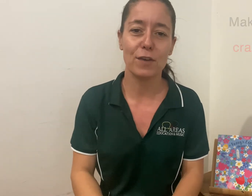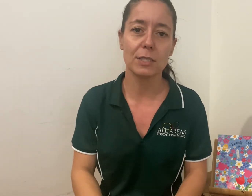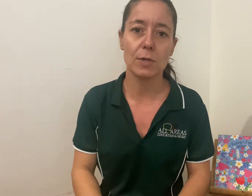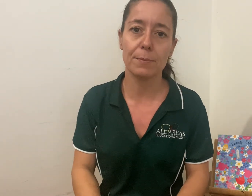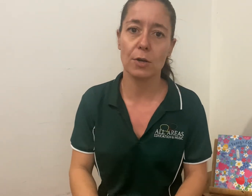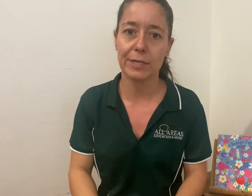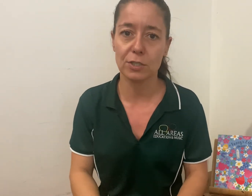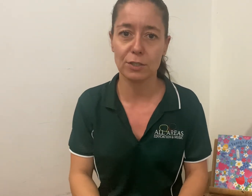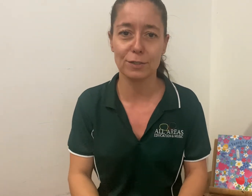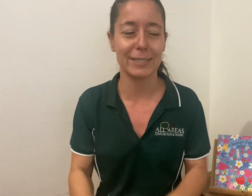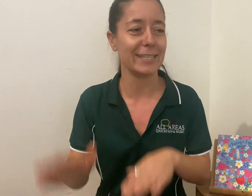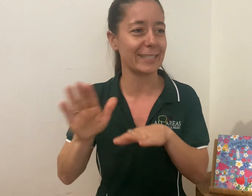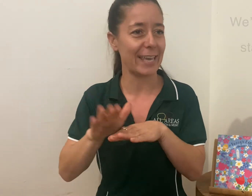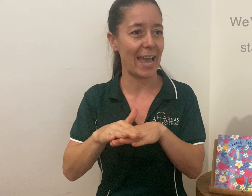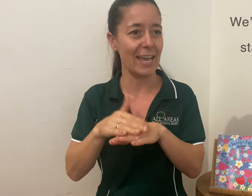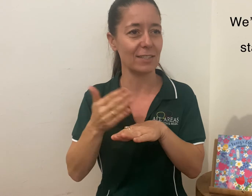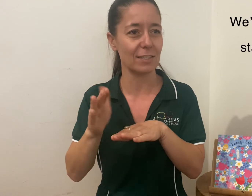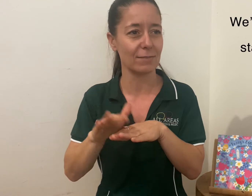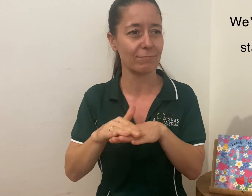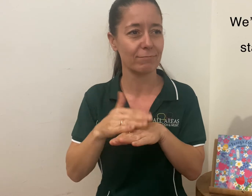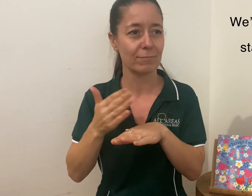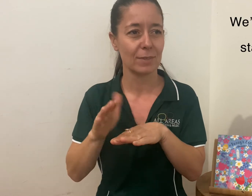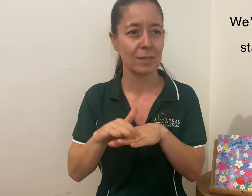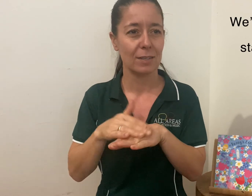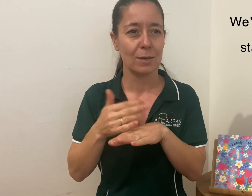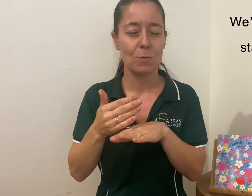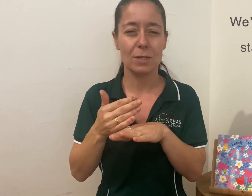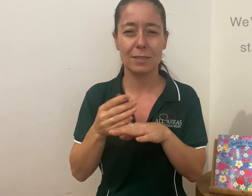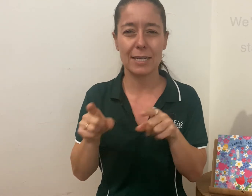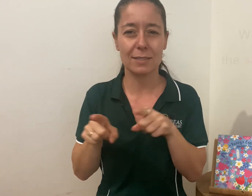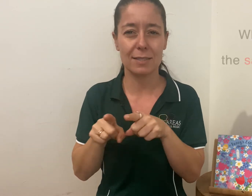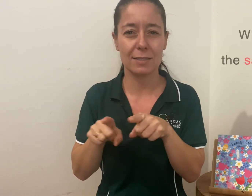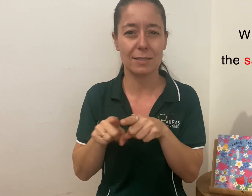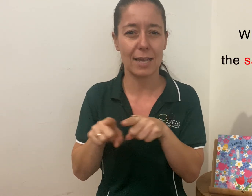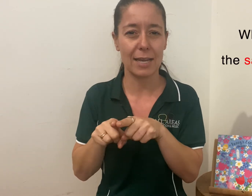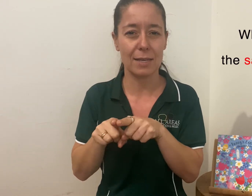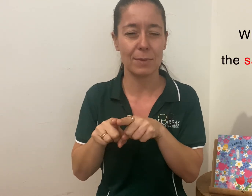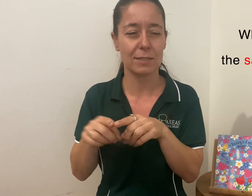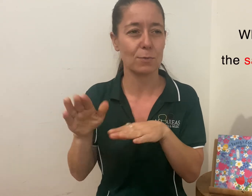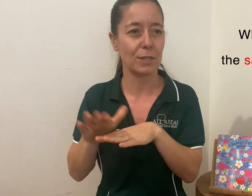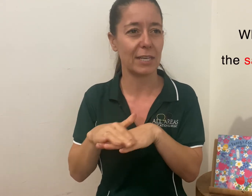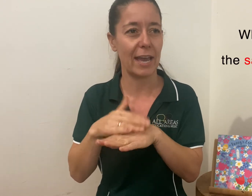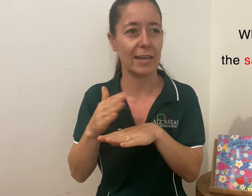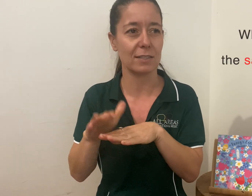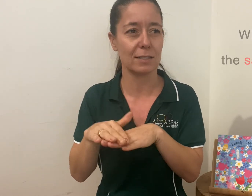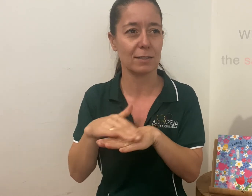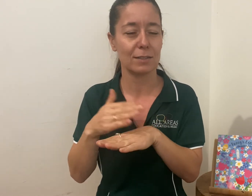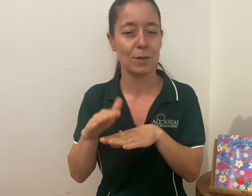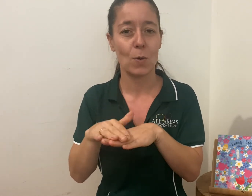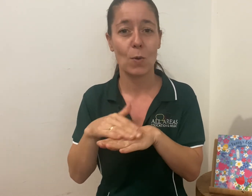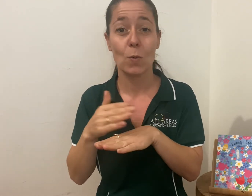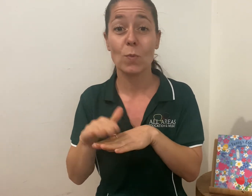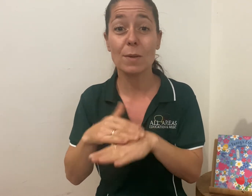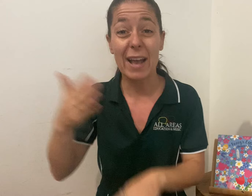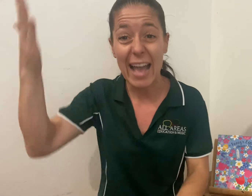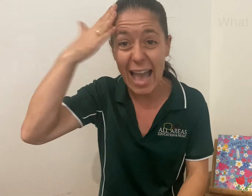one I'm going to use is cat. What sounds the same as the word cat? What about